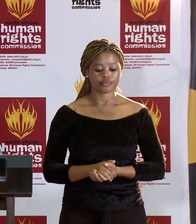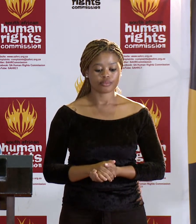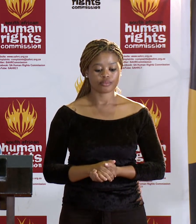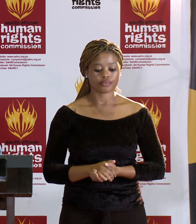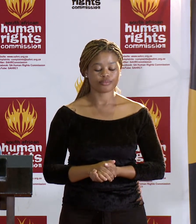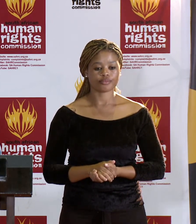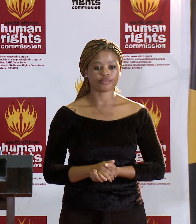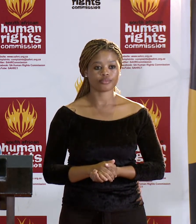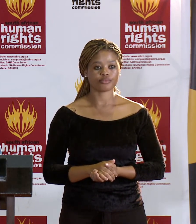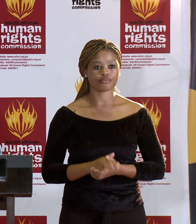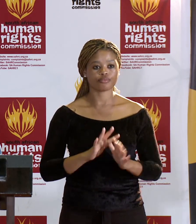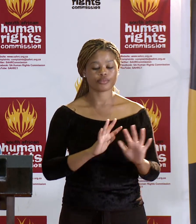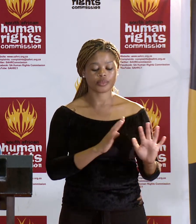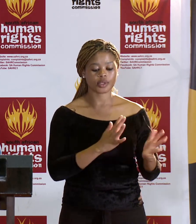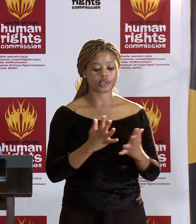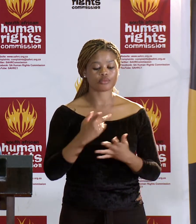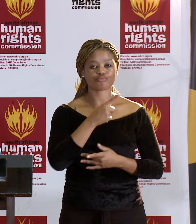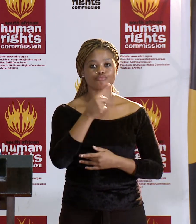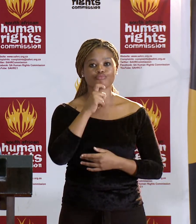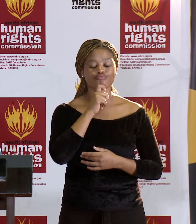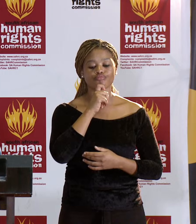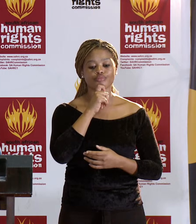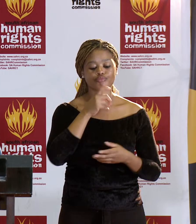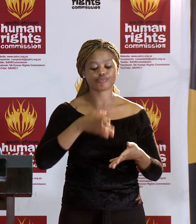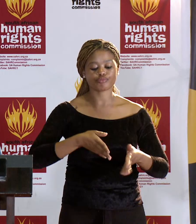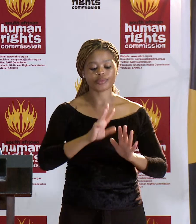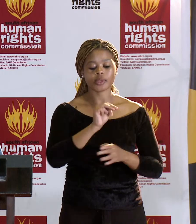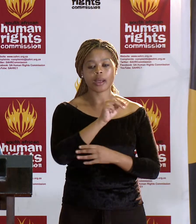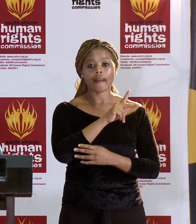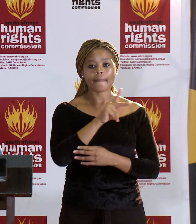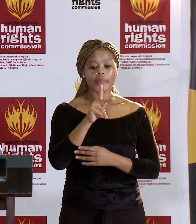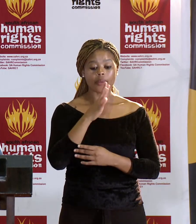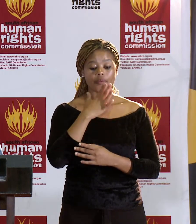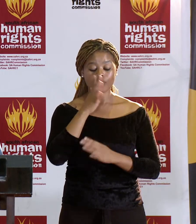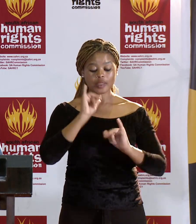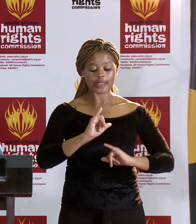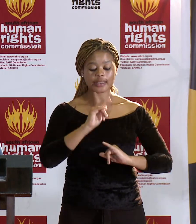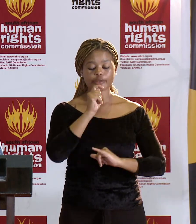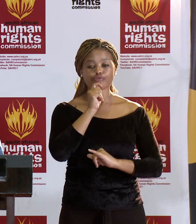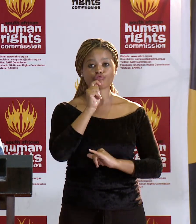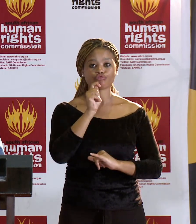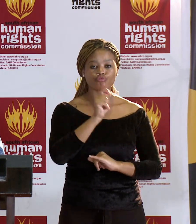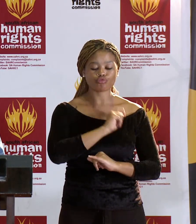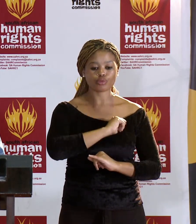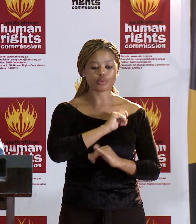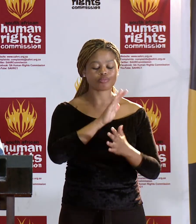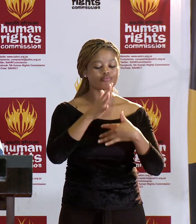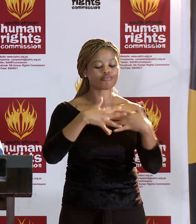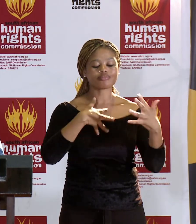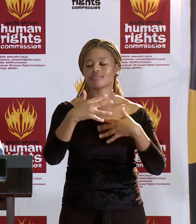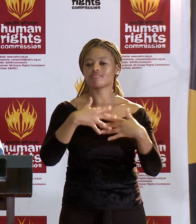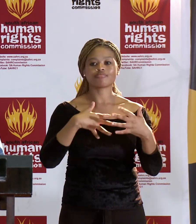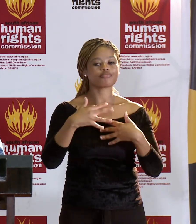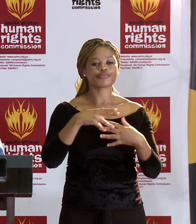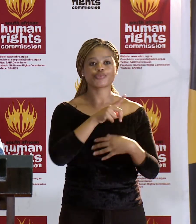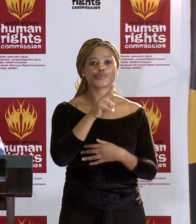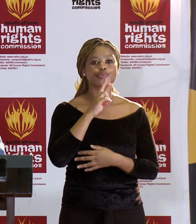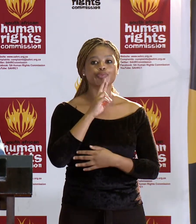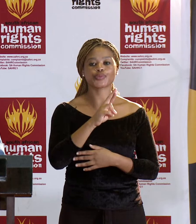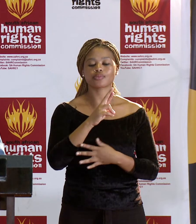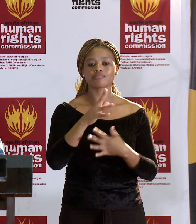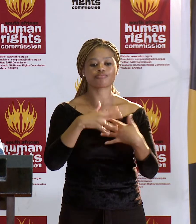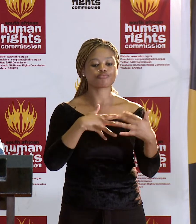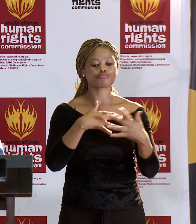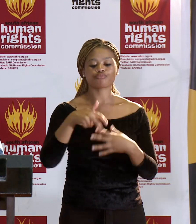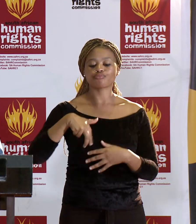That is how you use a roadmap, because unless you stay true to it, wherever you are and